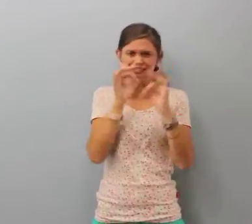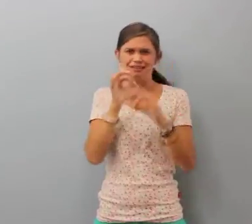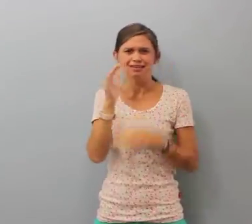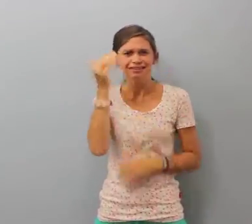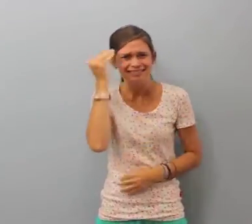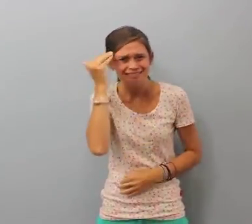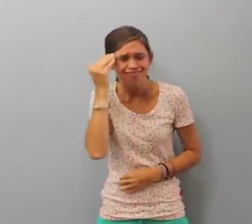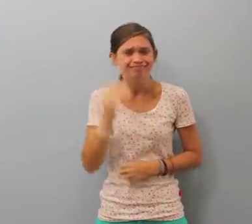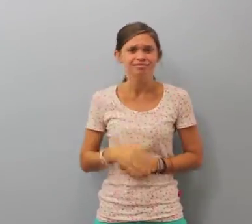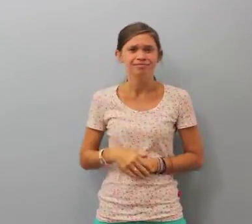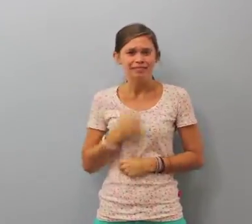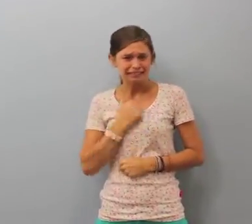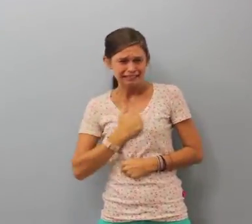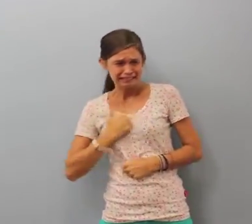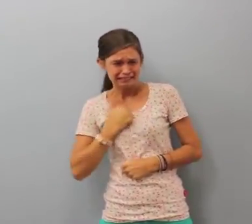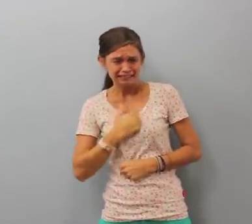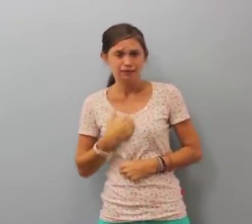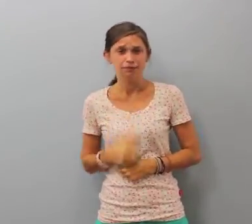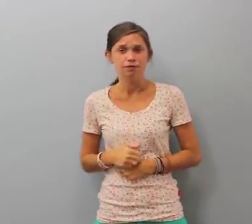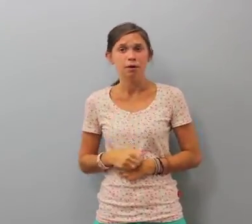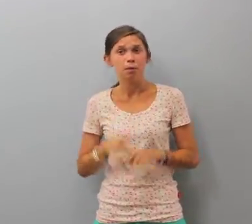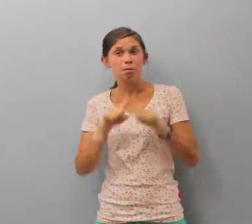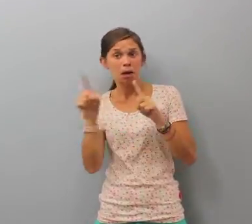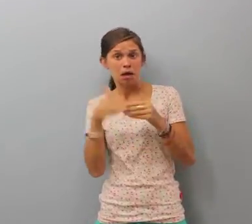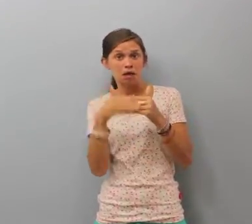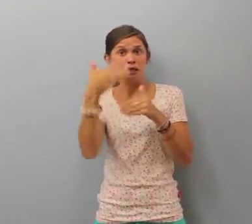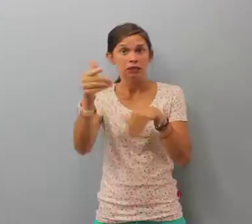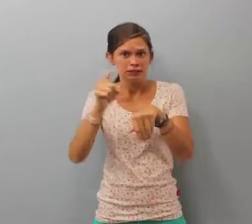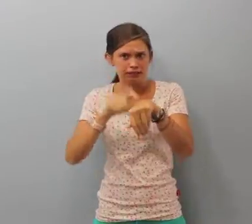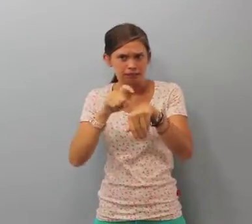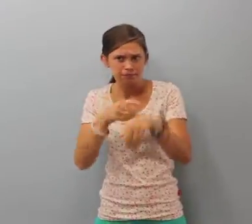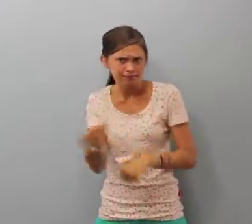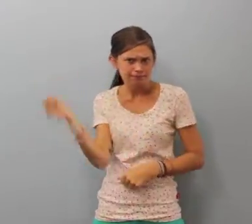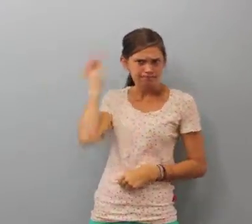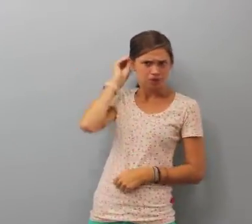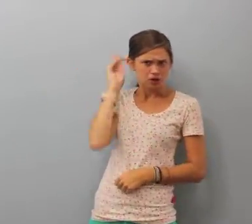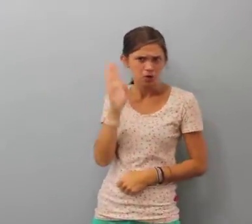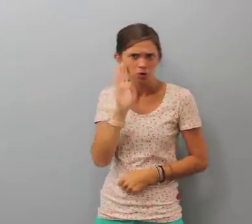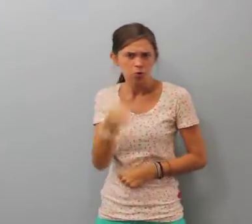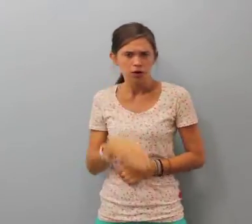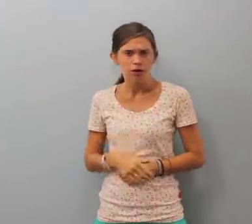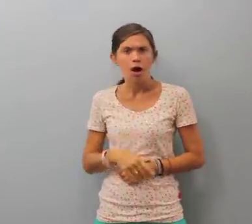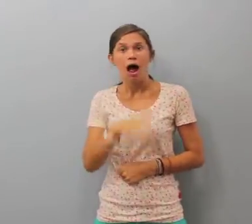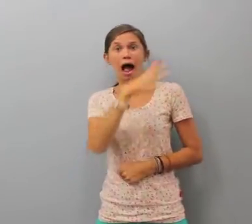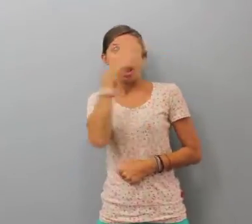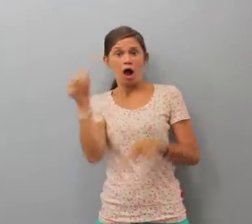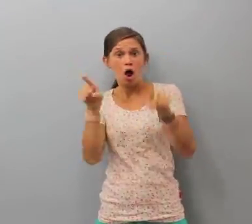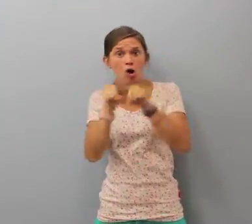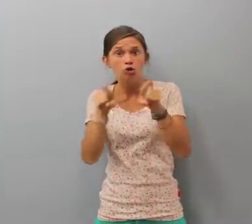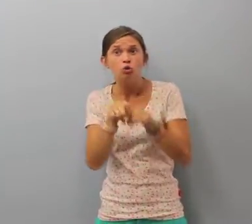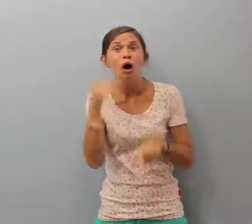Unfortunately, it's patterned today, so I'm sorry if it's distracting. Next time, I'll make sure to wear a solid